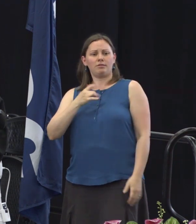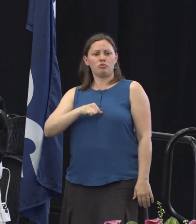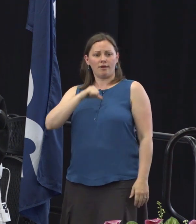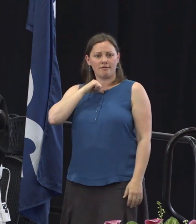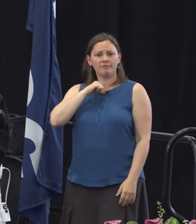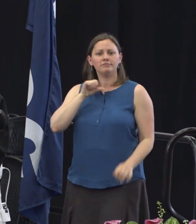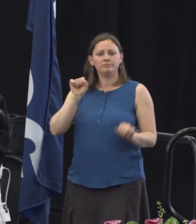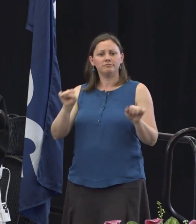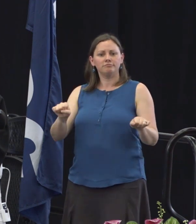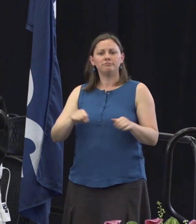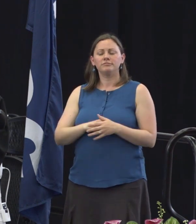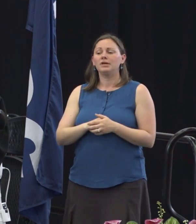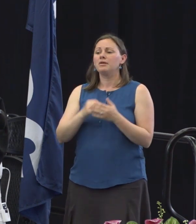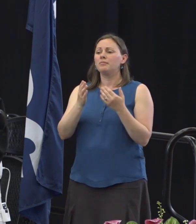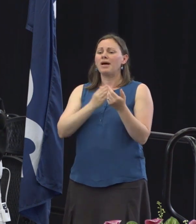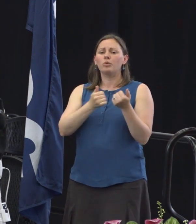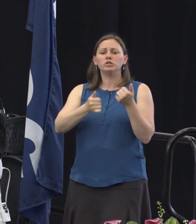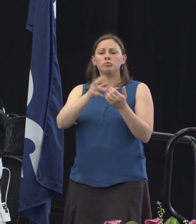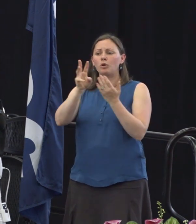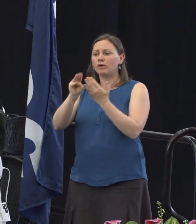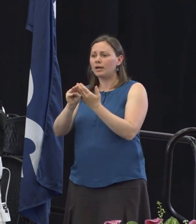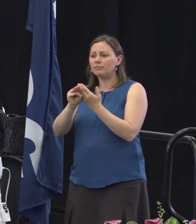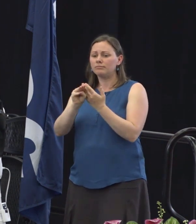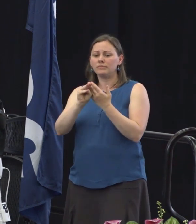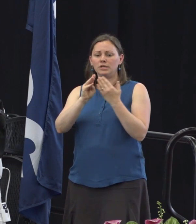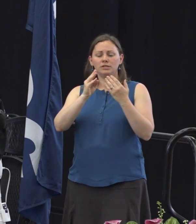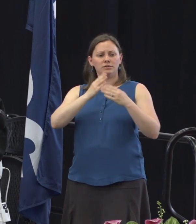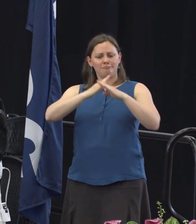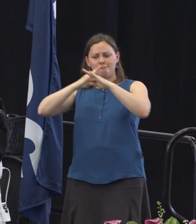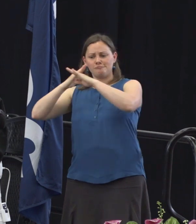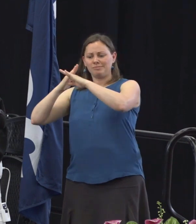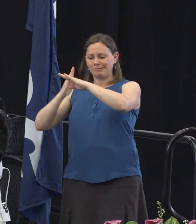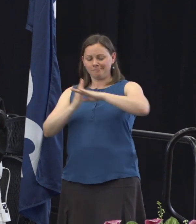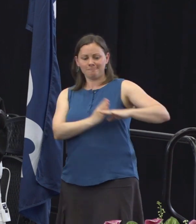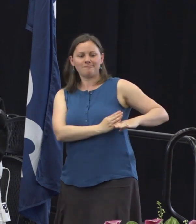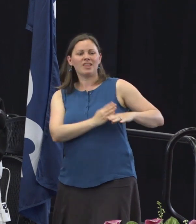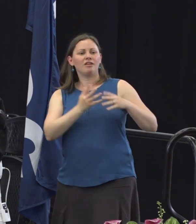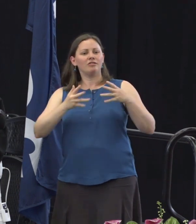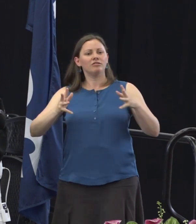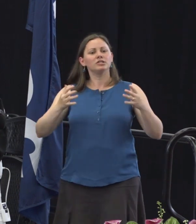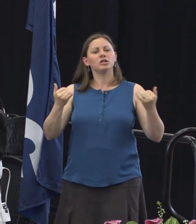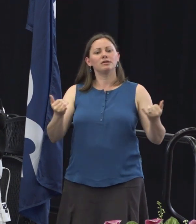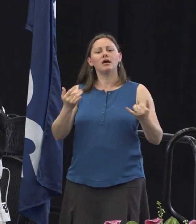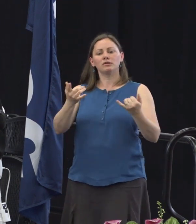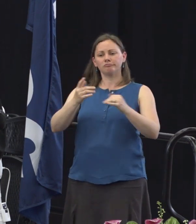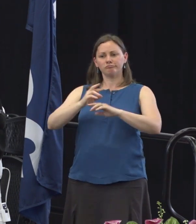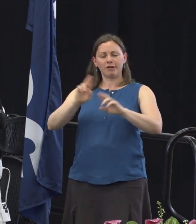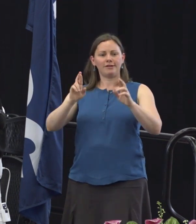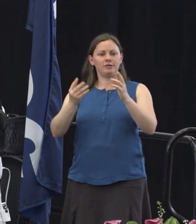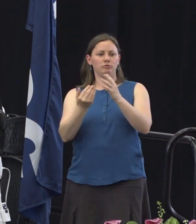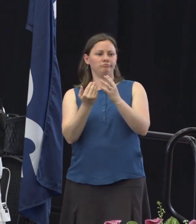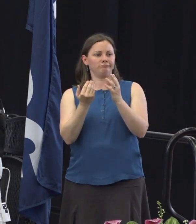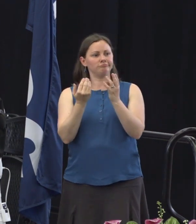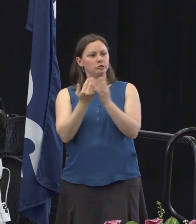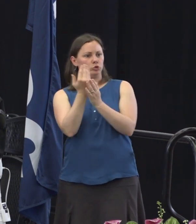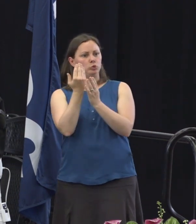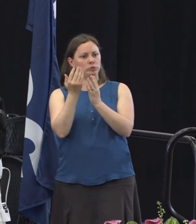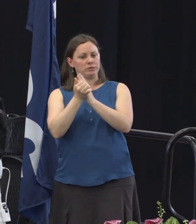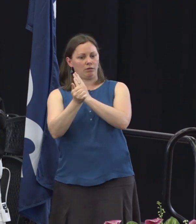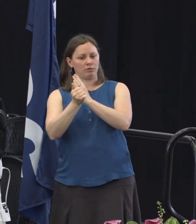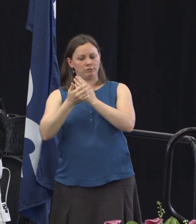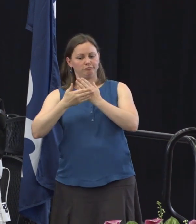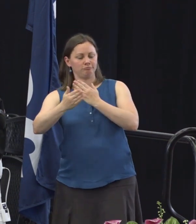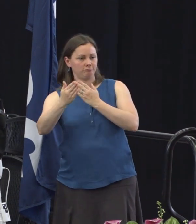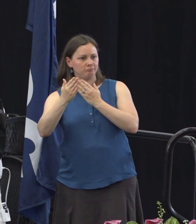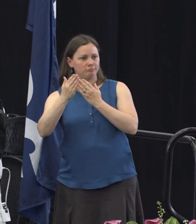took, you overcame many barriers and have grown into who you are right now at this very moment. Being nominated within my